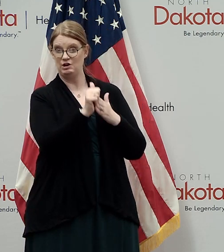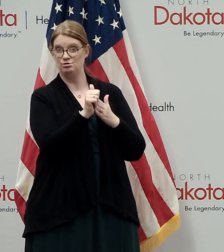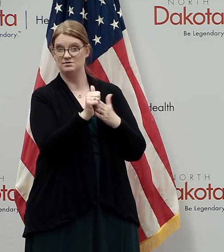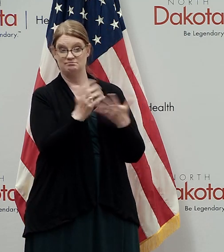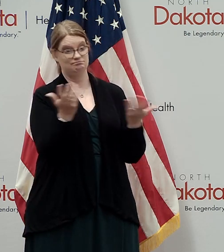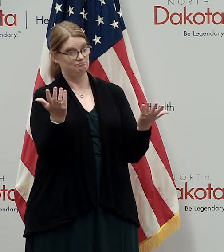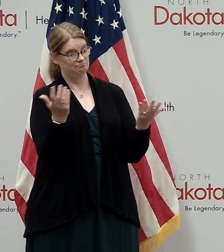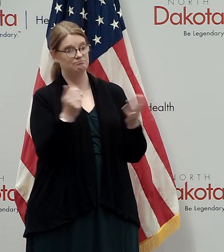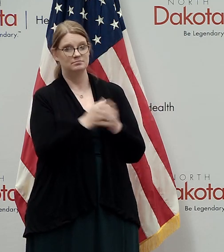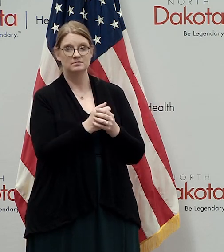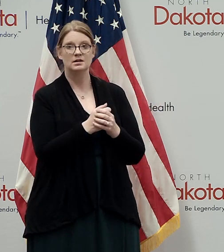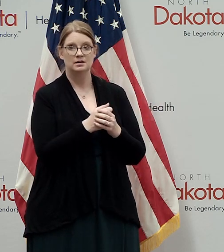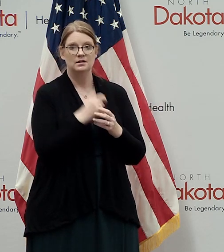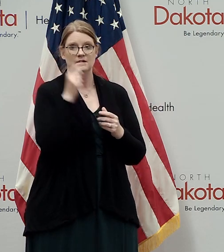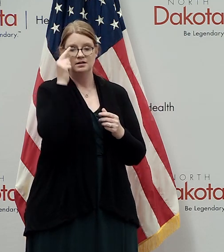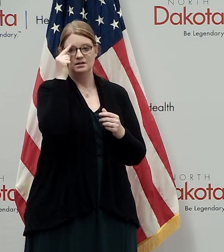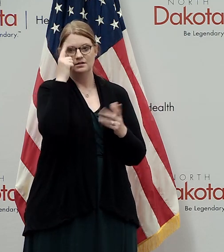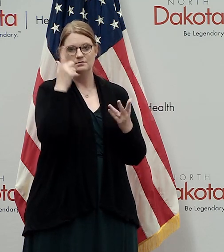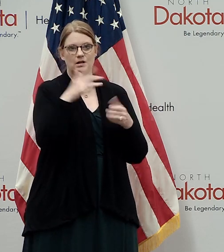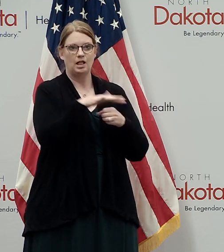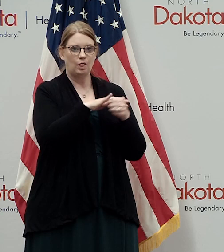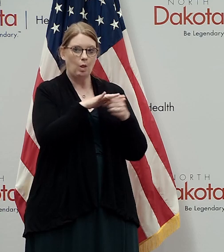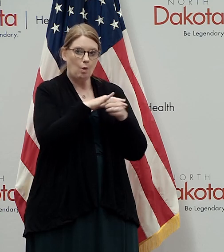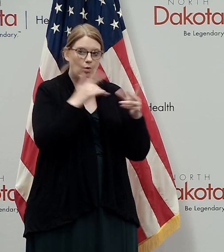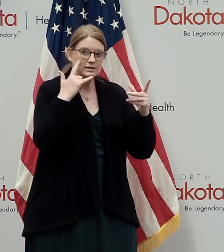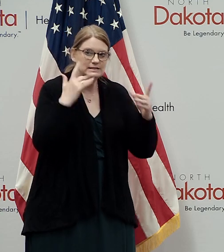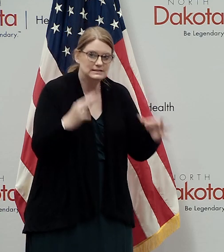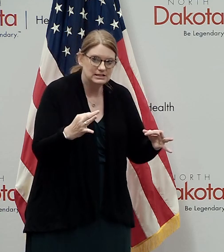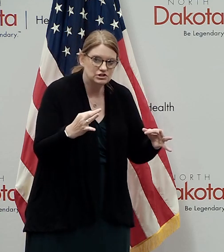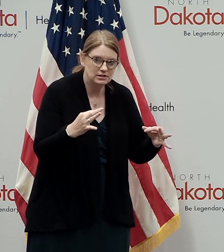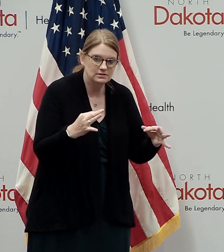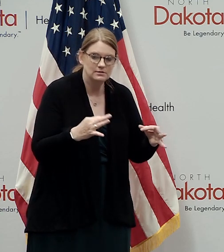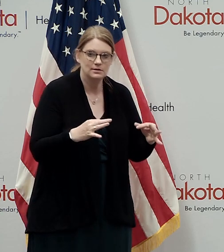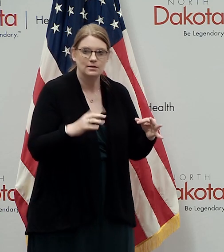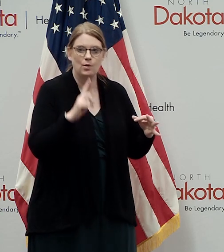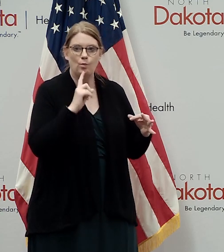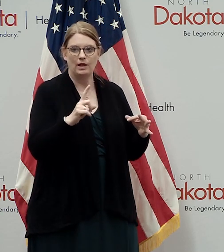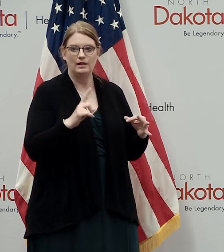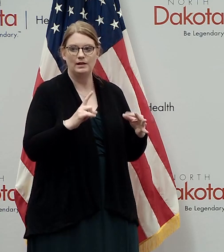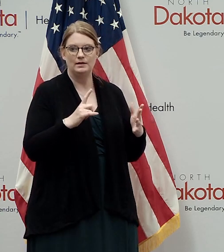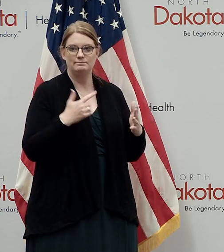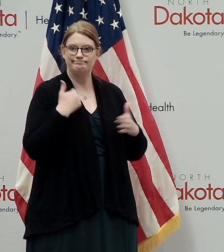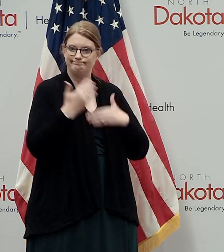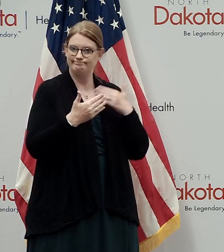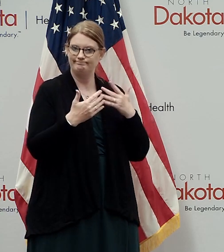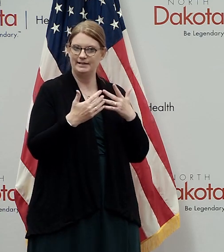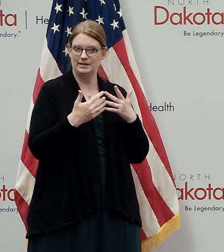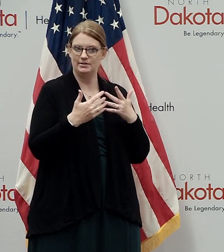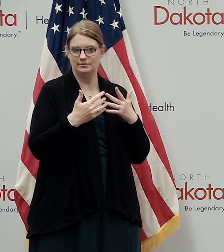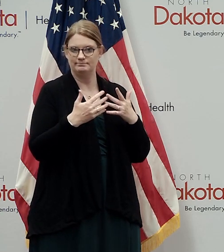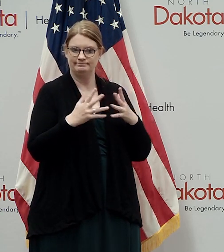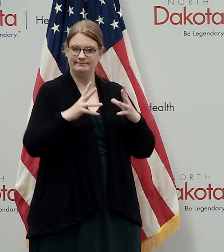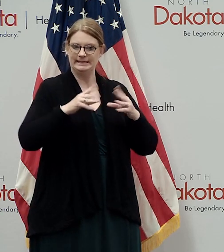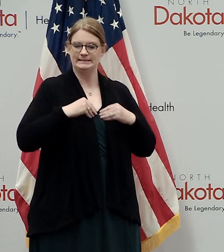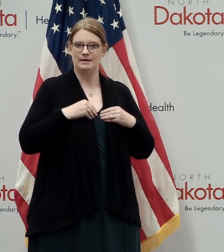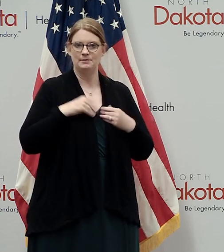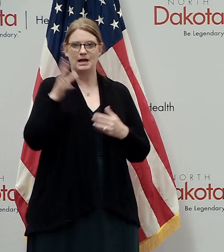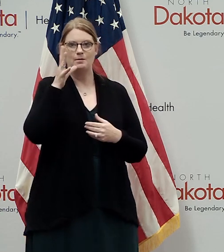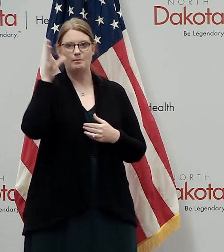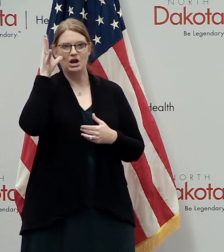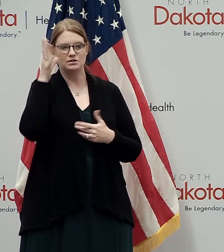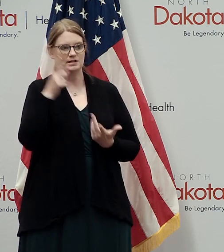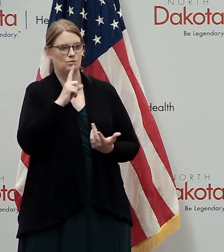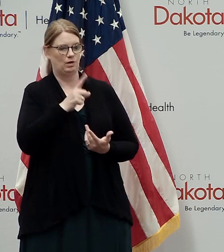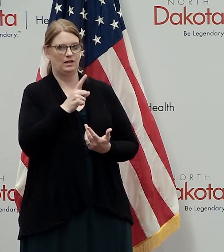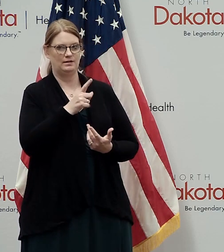can let local decision making really take hold, and parents can fight for